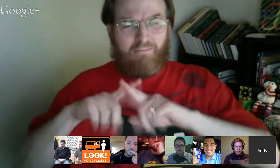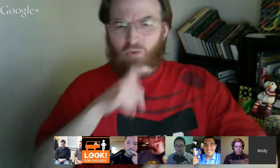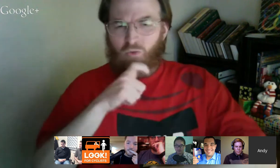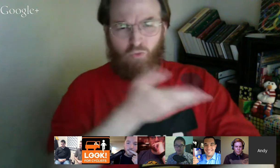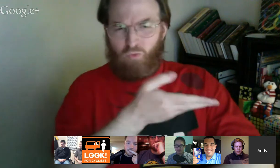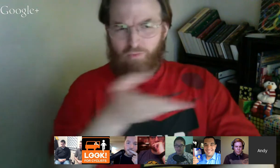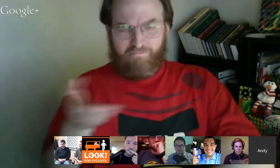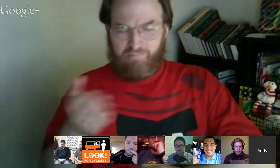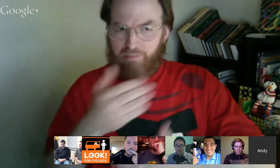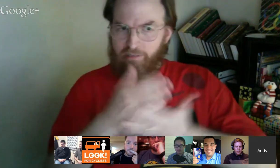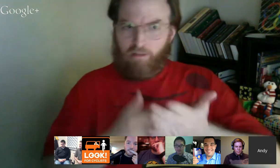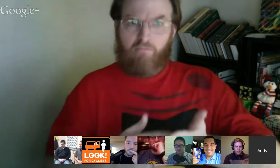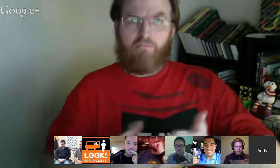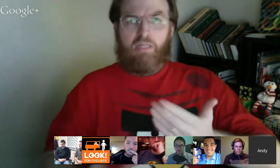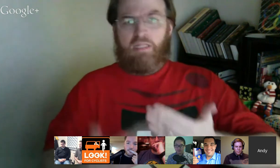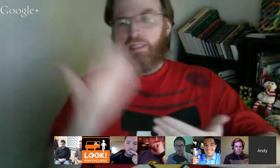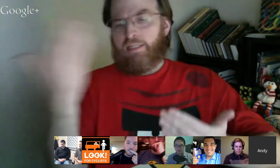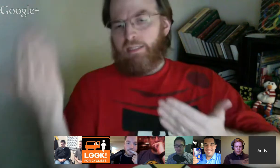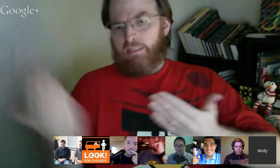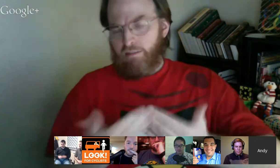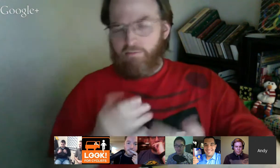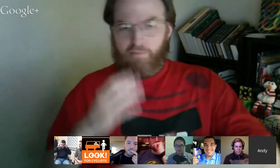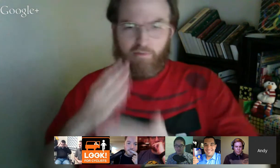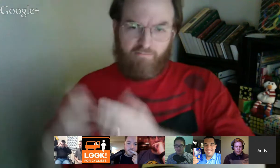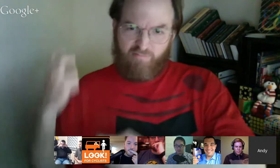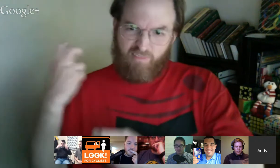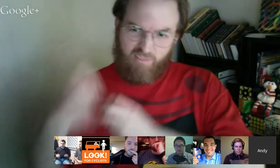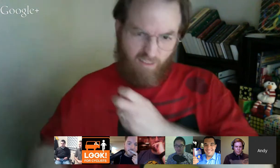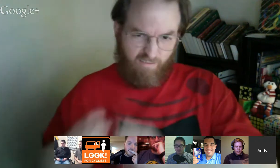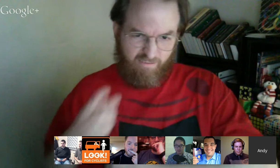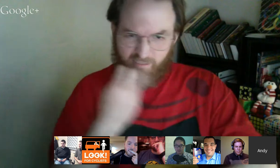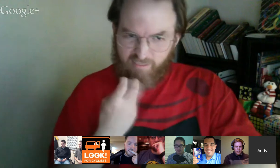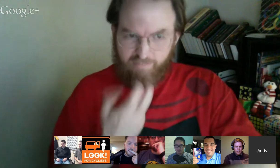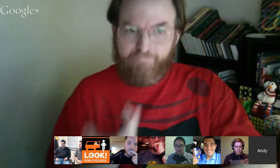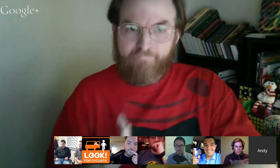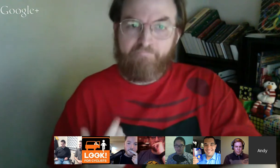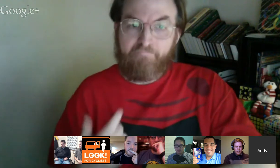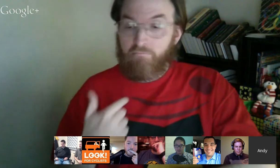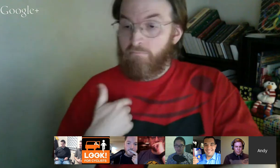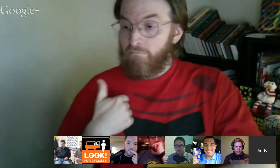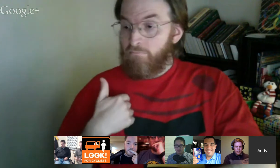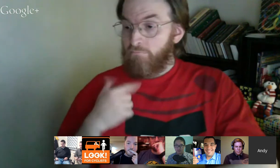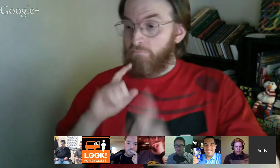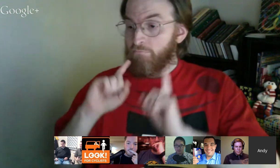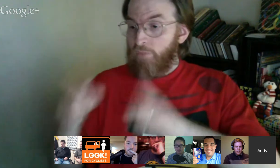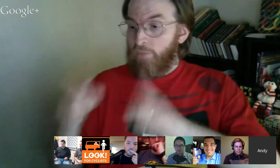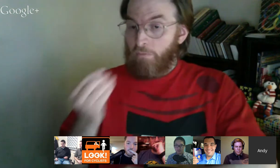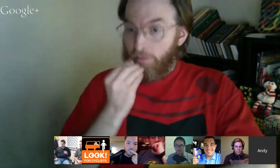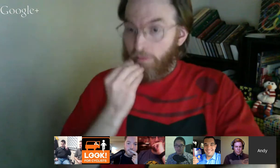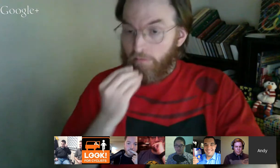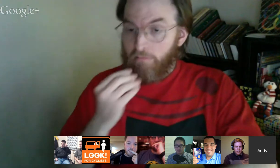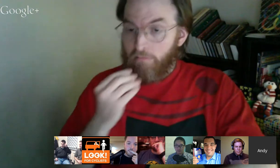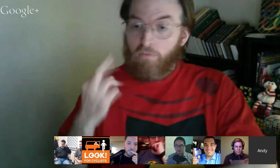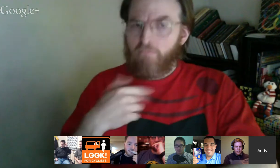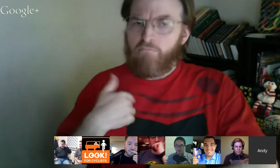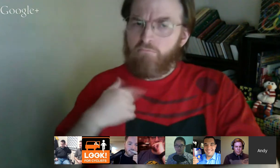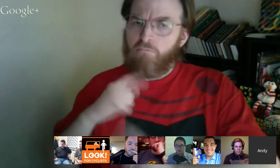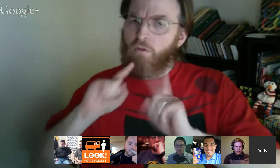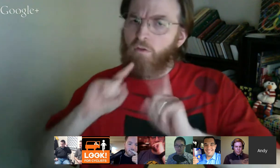can read lips pretty well, but it depends on who you're asking. Some people have a really hard time with speech